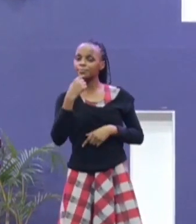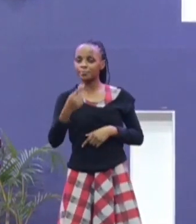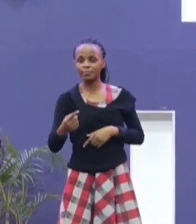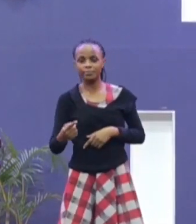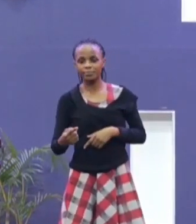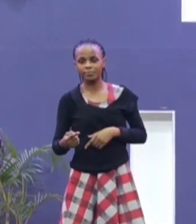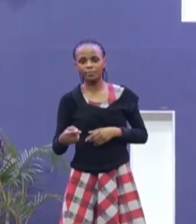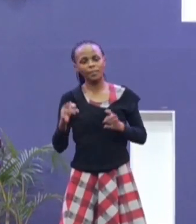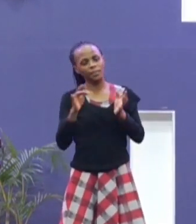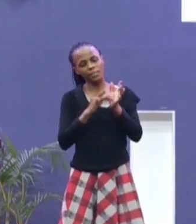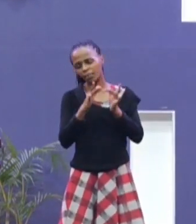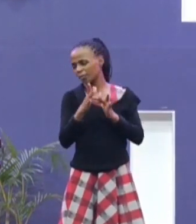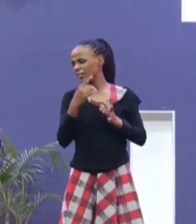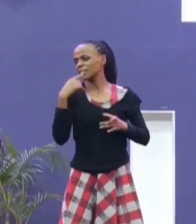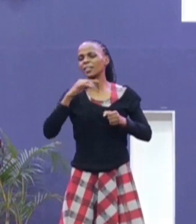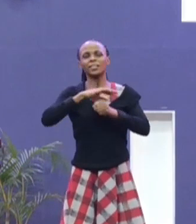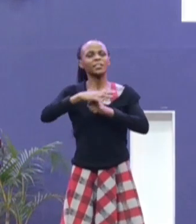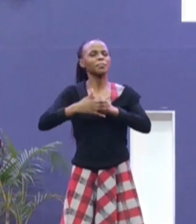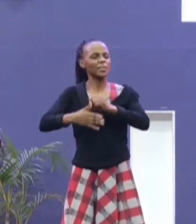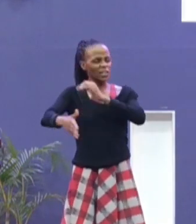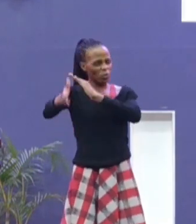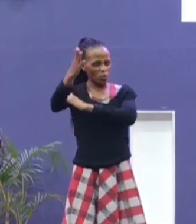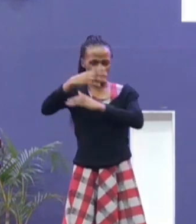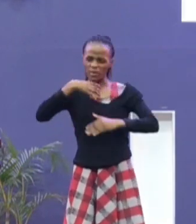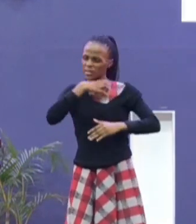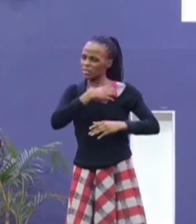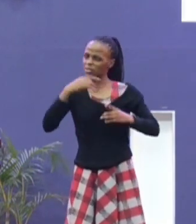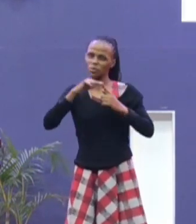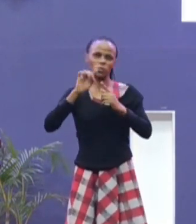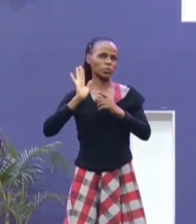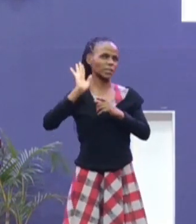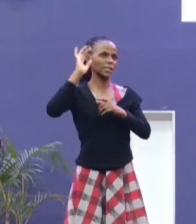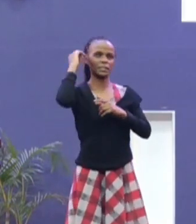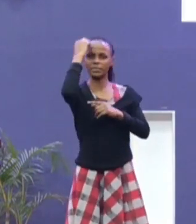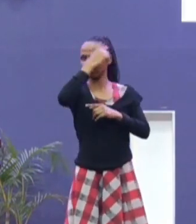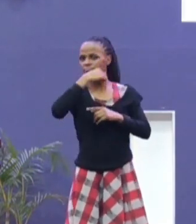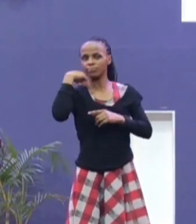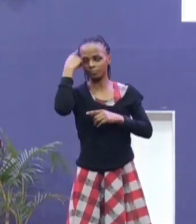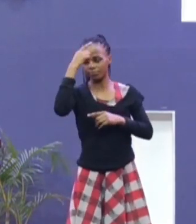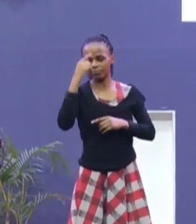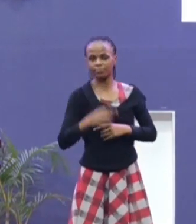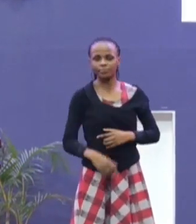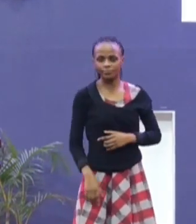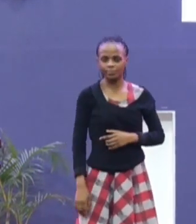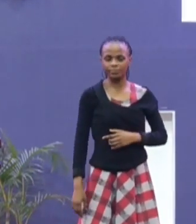Bible says they provoke the Lord to the face. Bible egaba sunguwaza Katonda maaso ge.